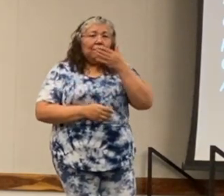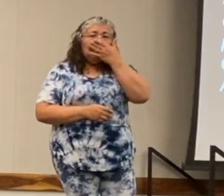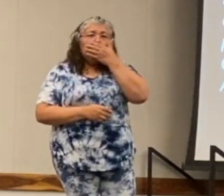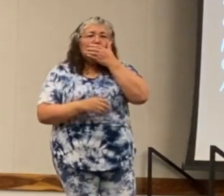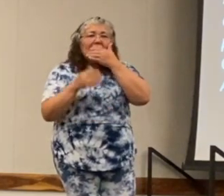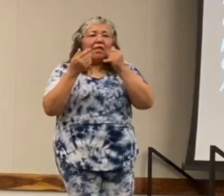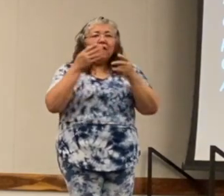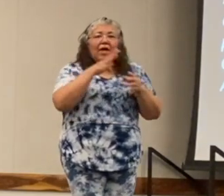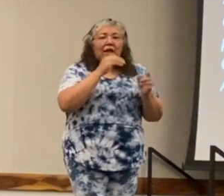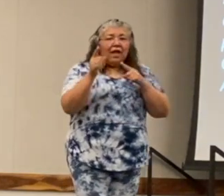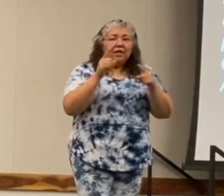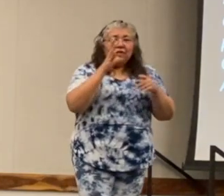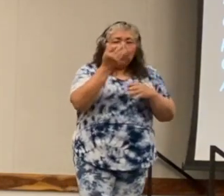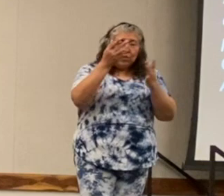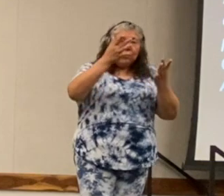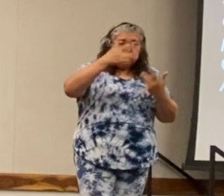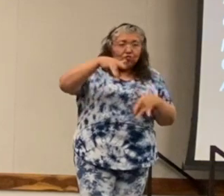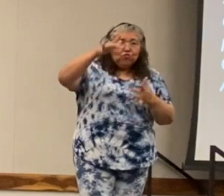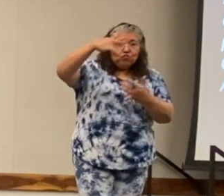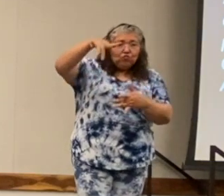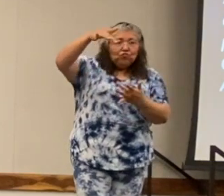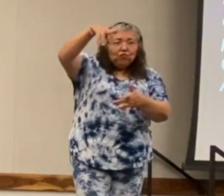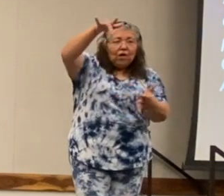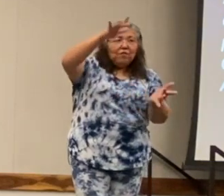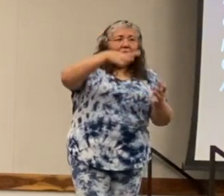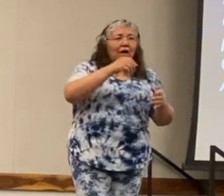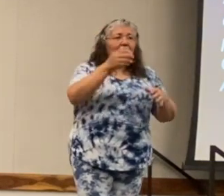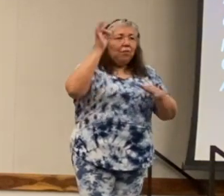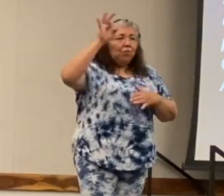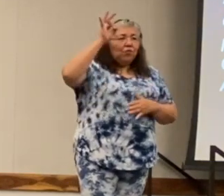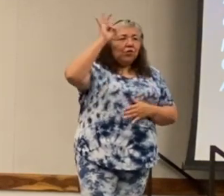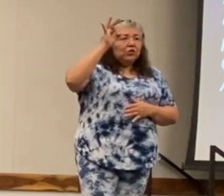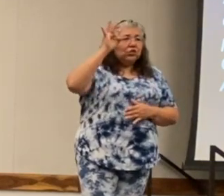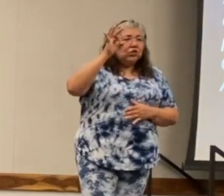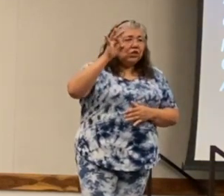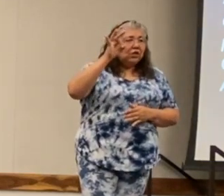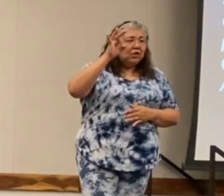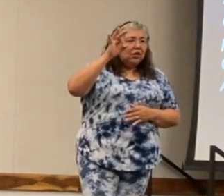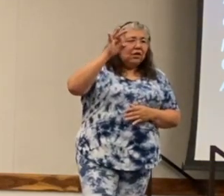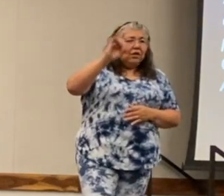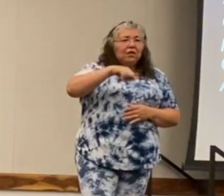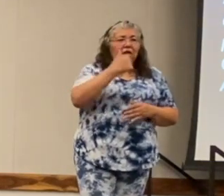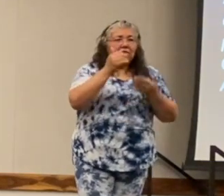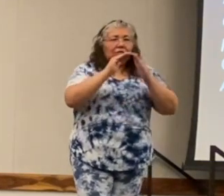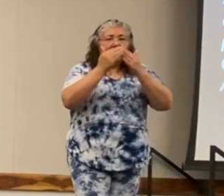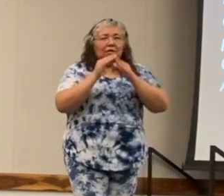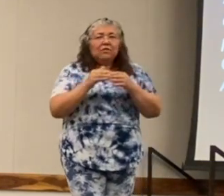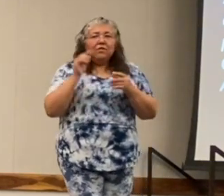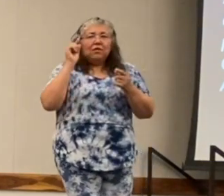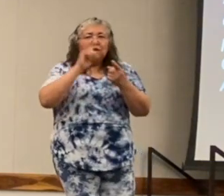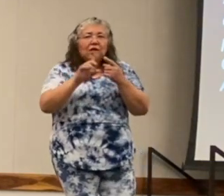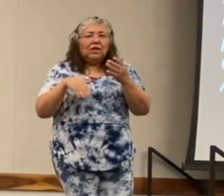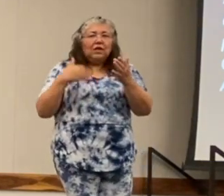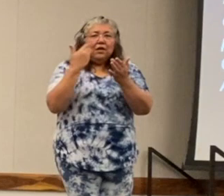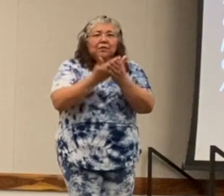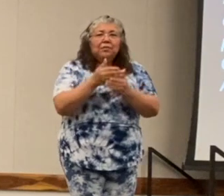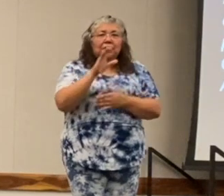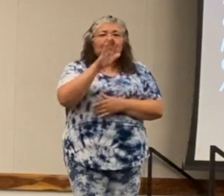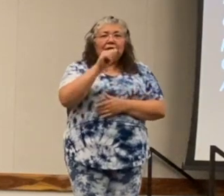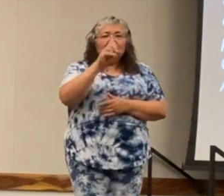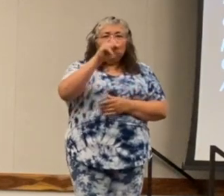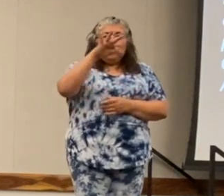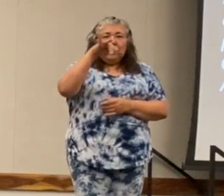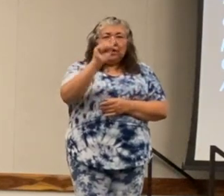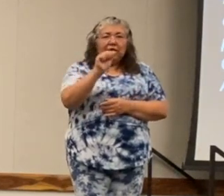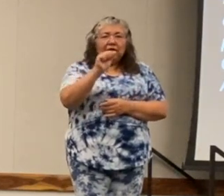And as he was traveling and preaching the gospel in all the towns until he came to Caesarea,